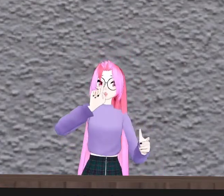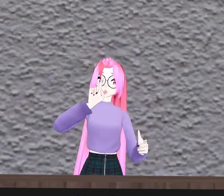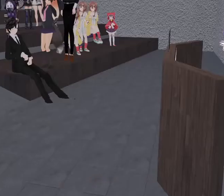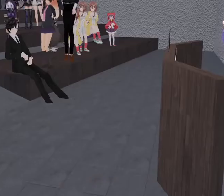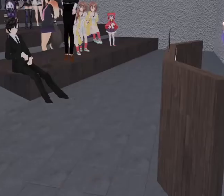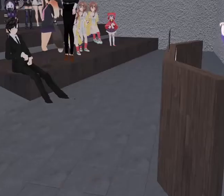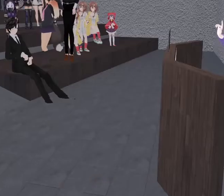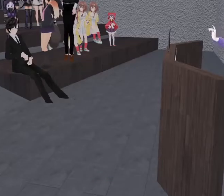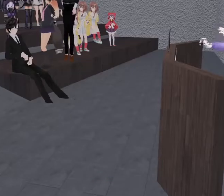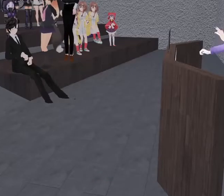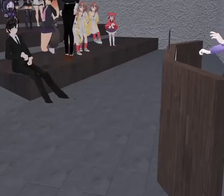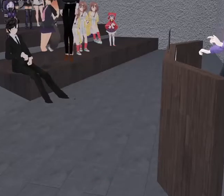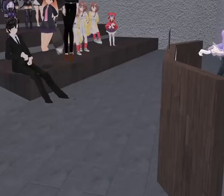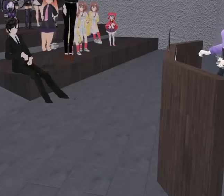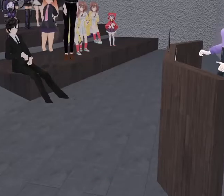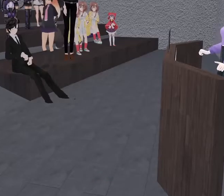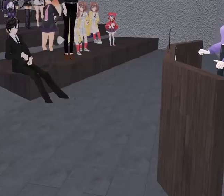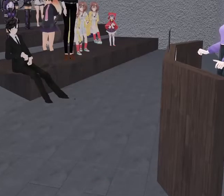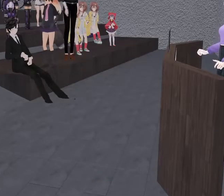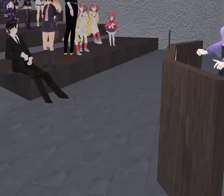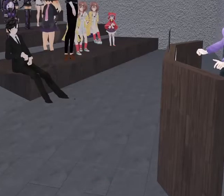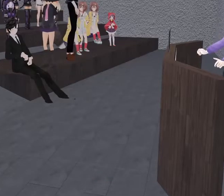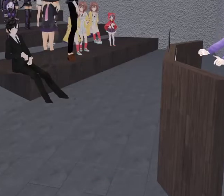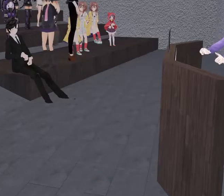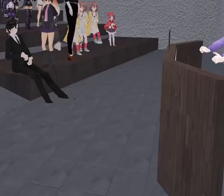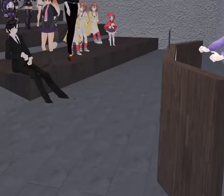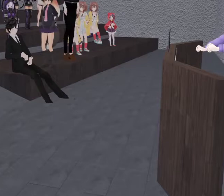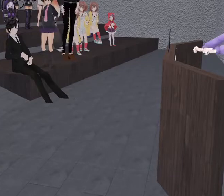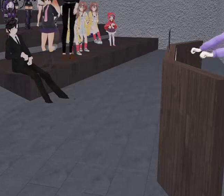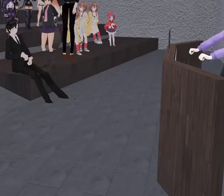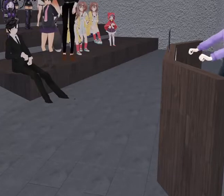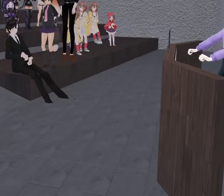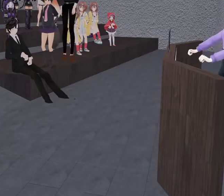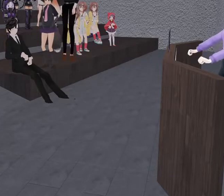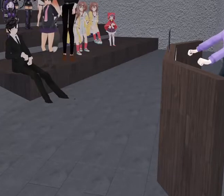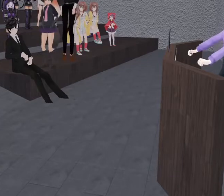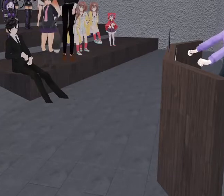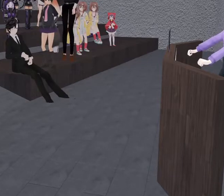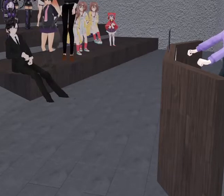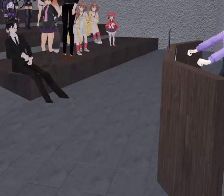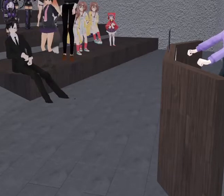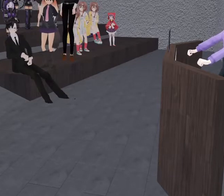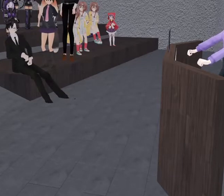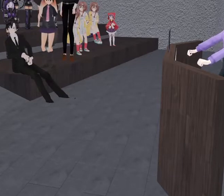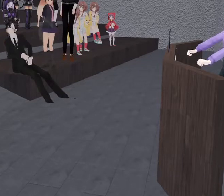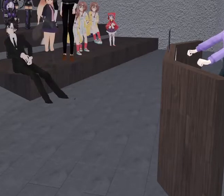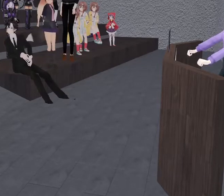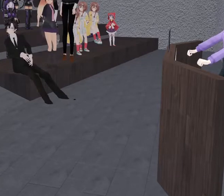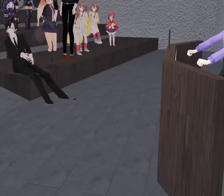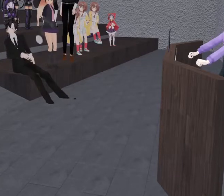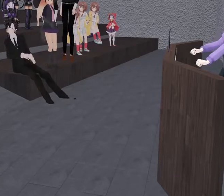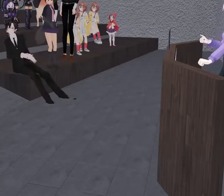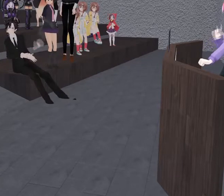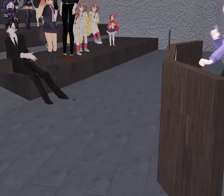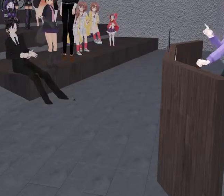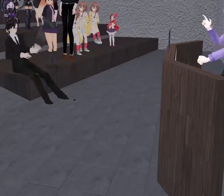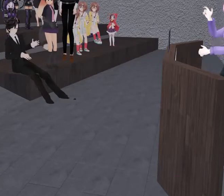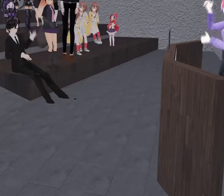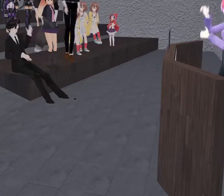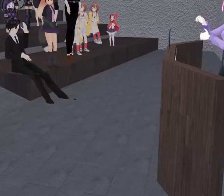basically, if I'm understanding this correctly, sign big is just more or less waving your arms like a wacky waving inflatable arm playing on Tube Man, right? Sure, if that helps you